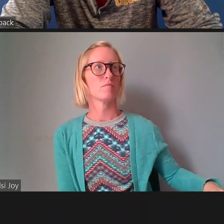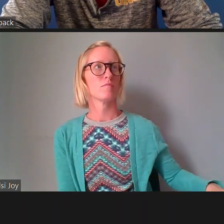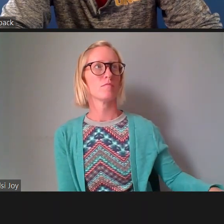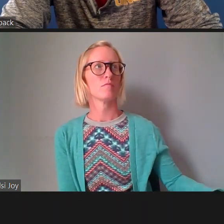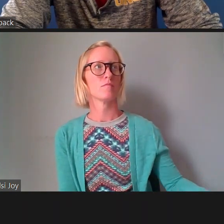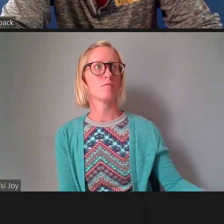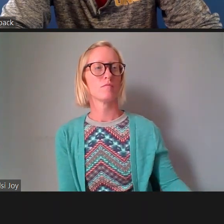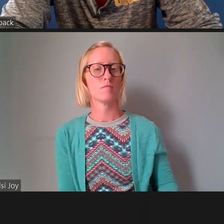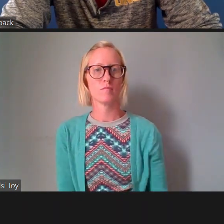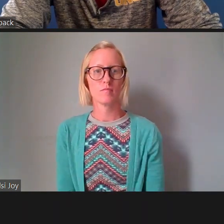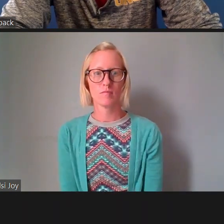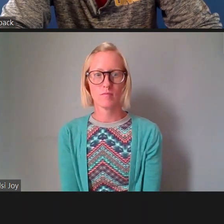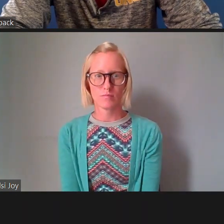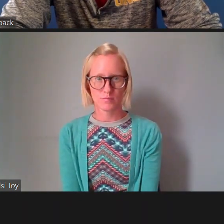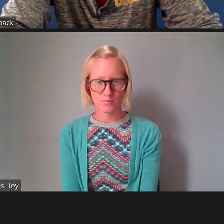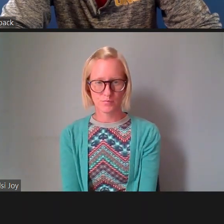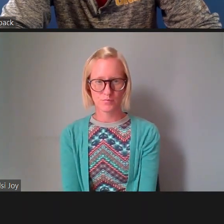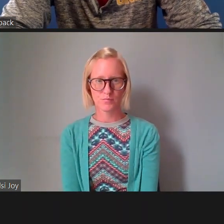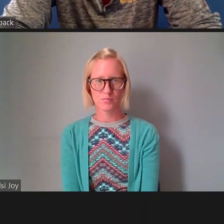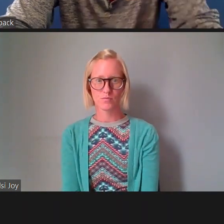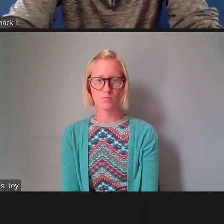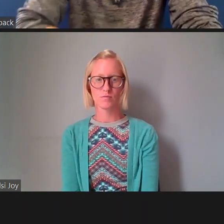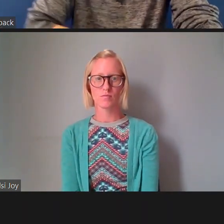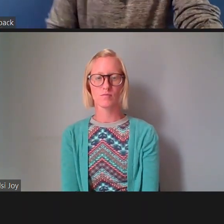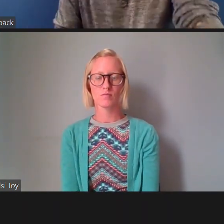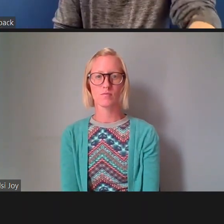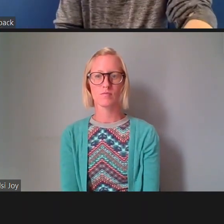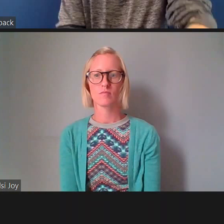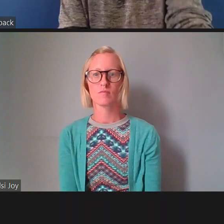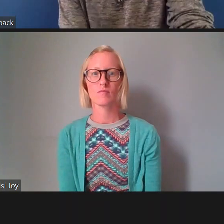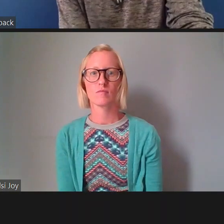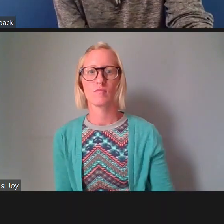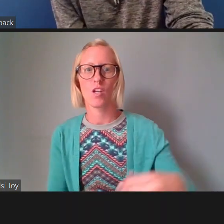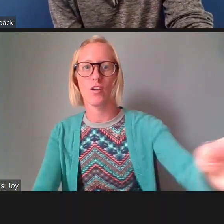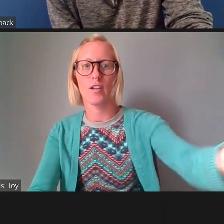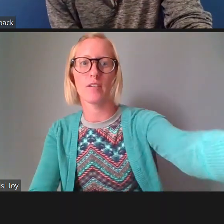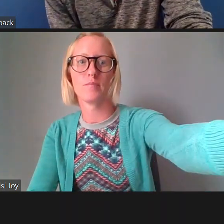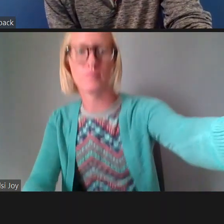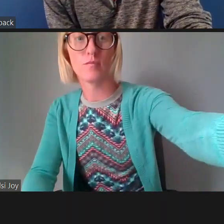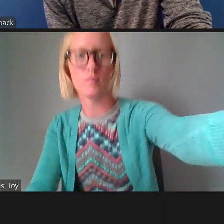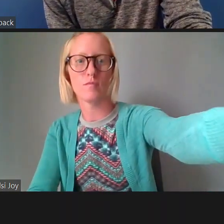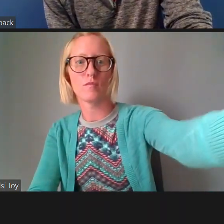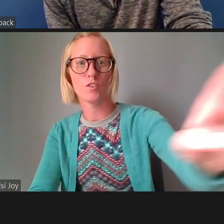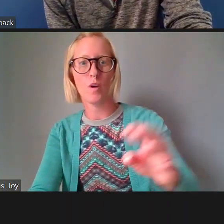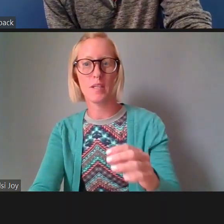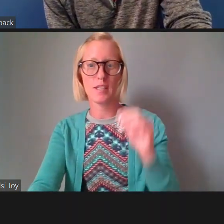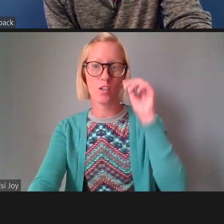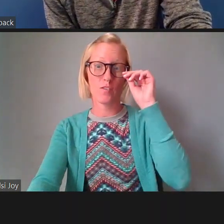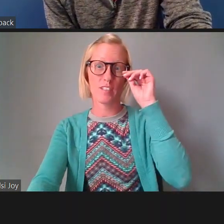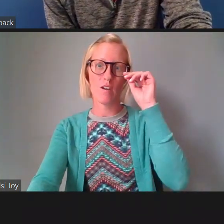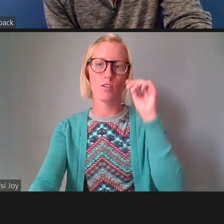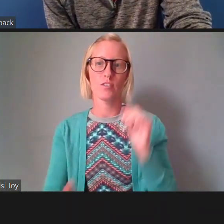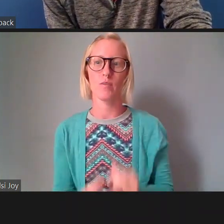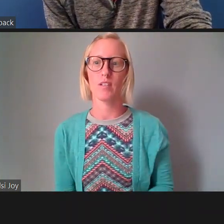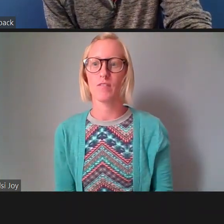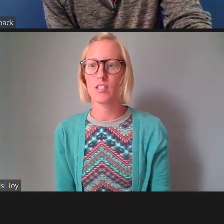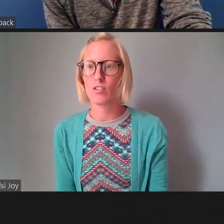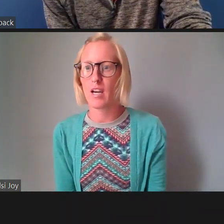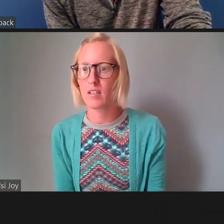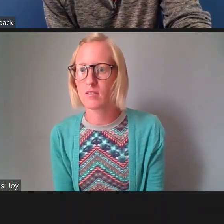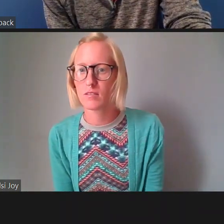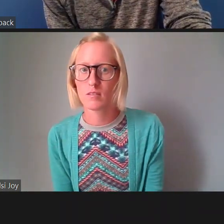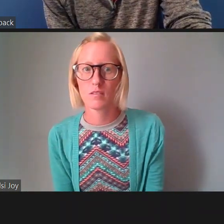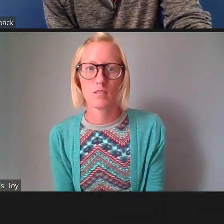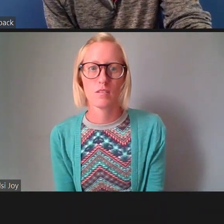See more breaks out. Save. All right, cool. Done. Okay. Do you want me to take over now, or do you want to